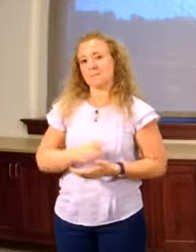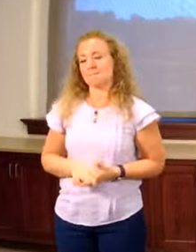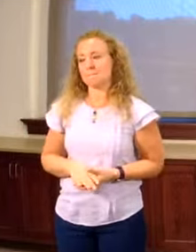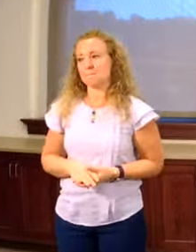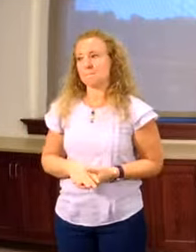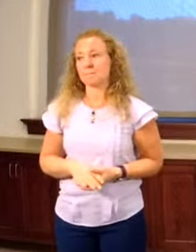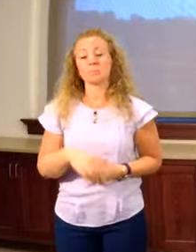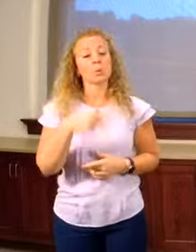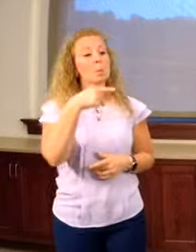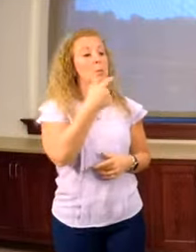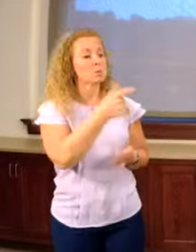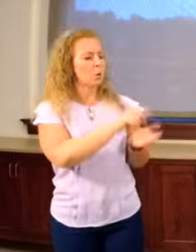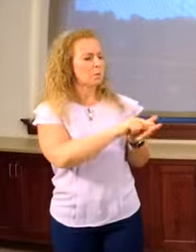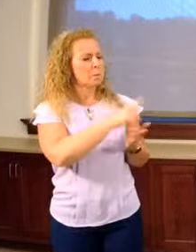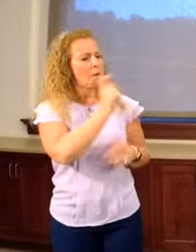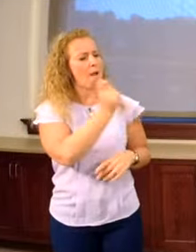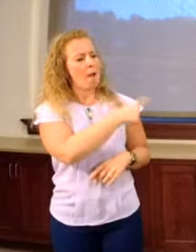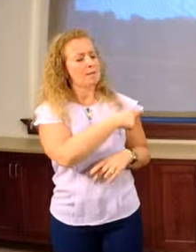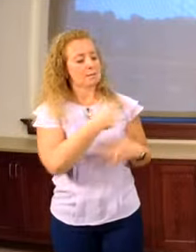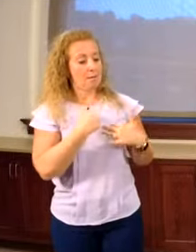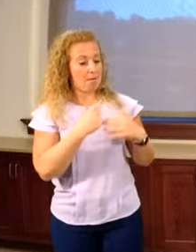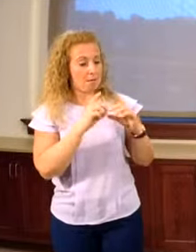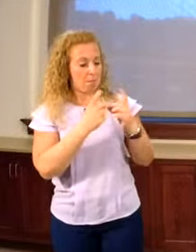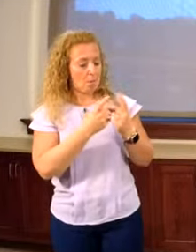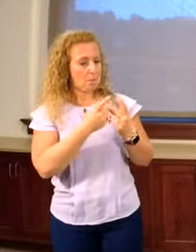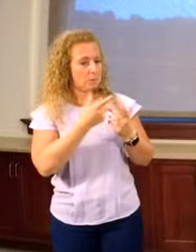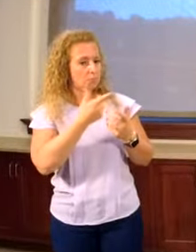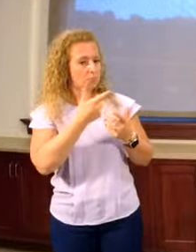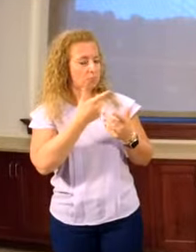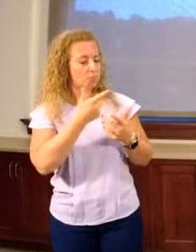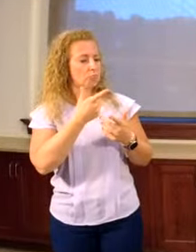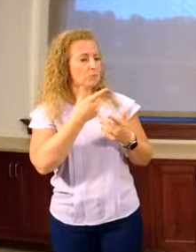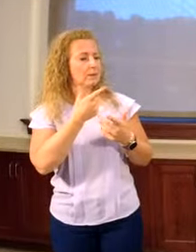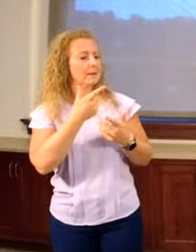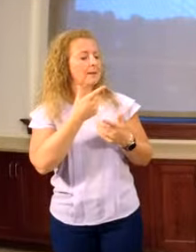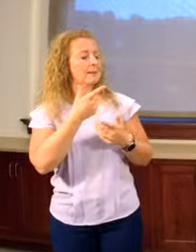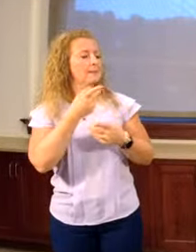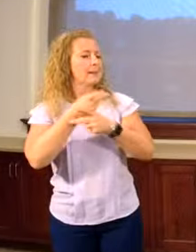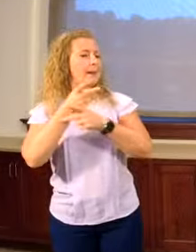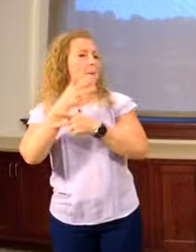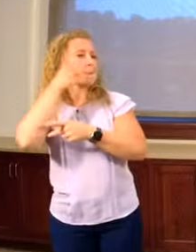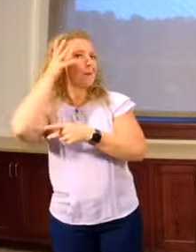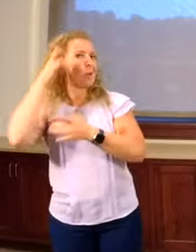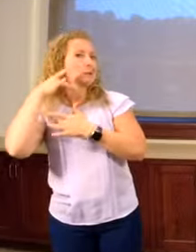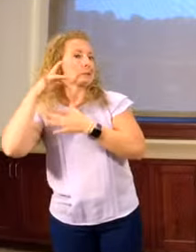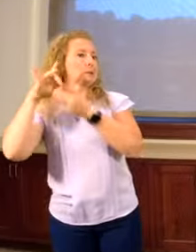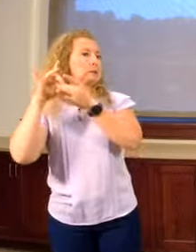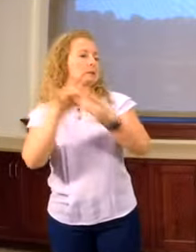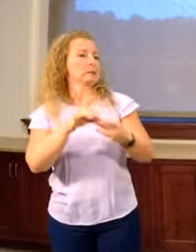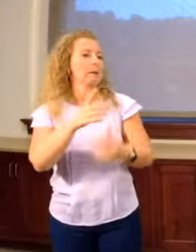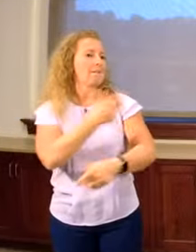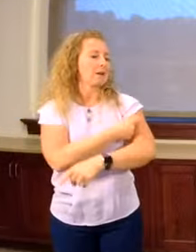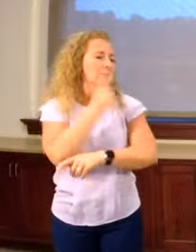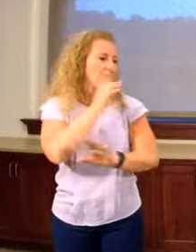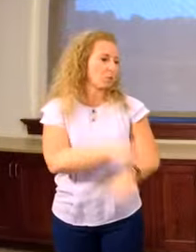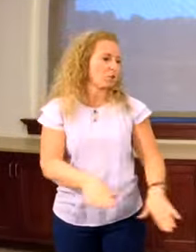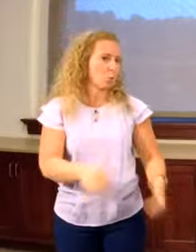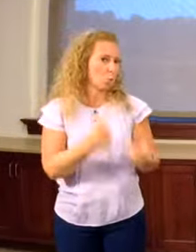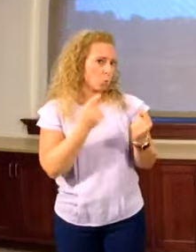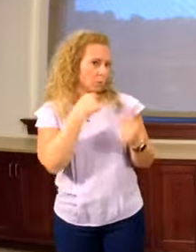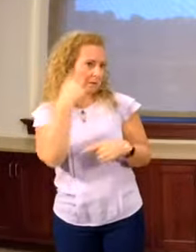From the Post-Gazette, how does the health department address concerns from parents about vaccinating their children?